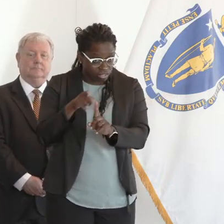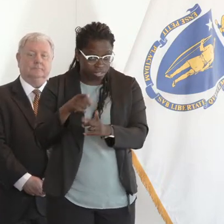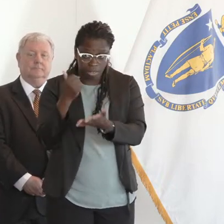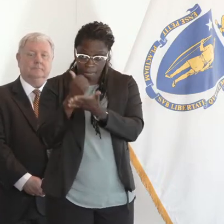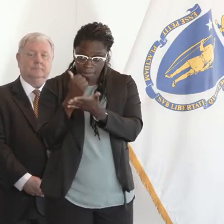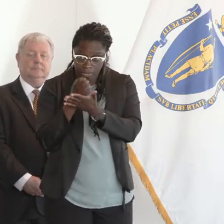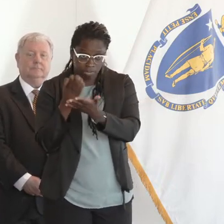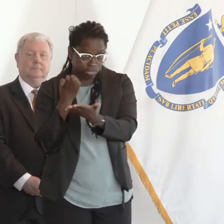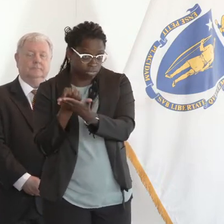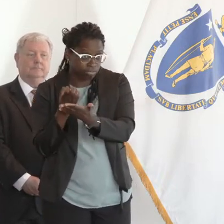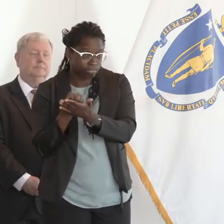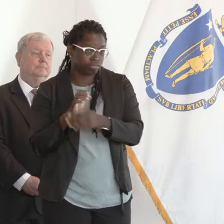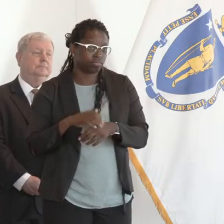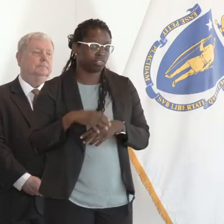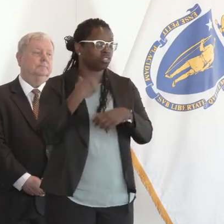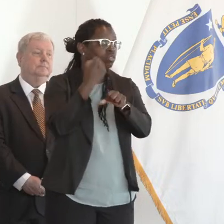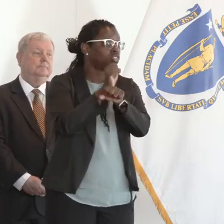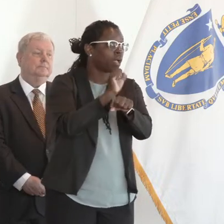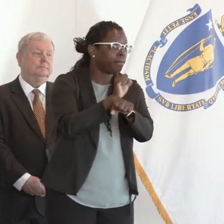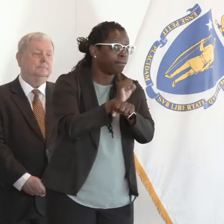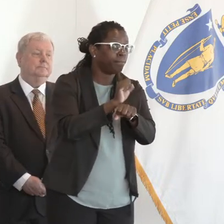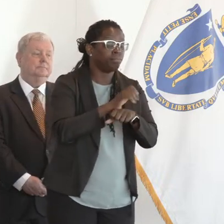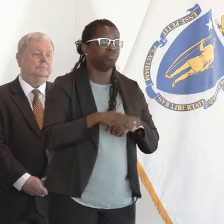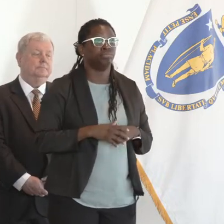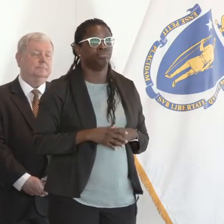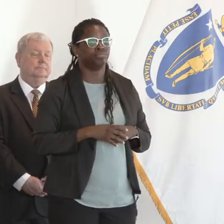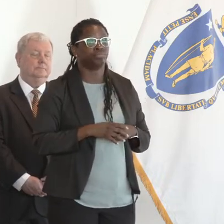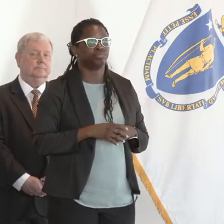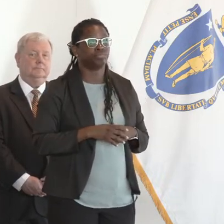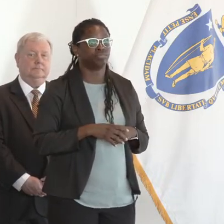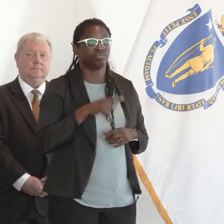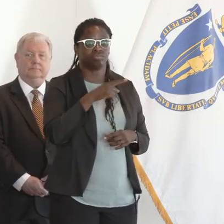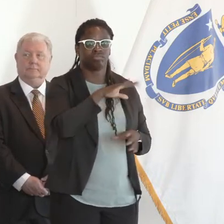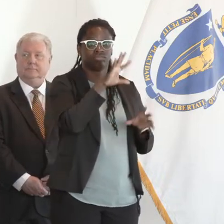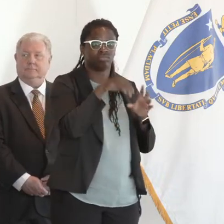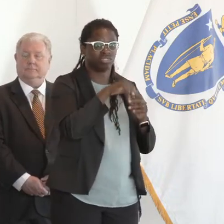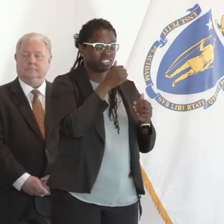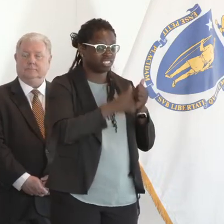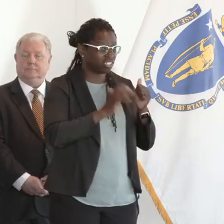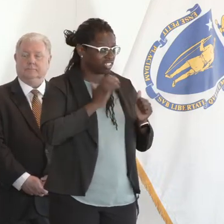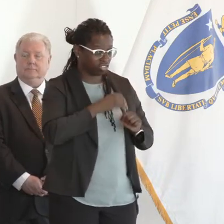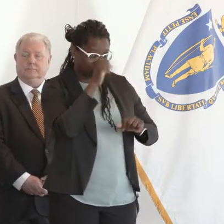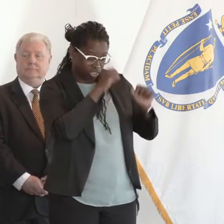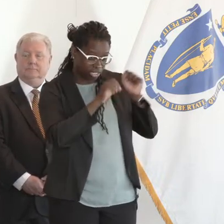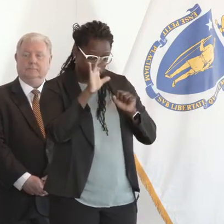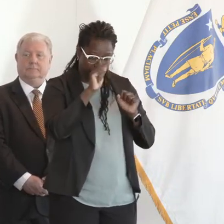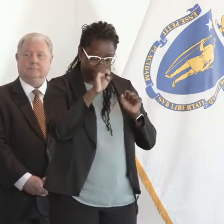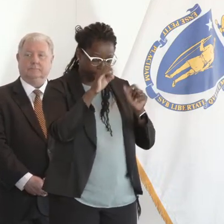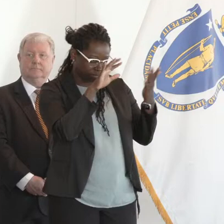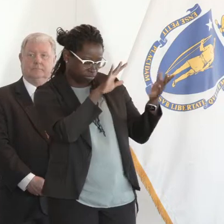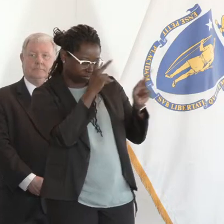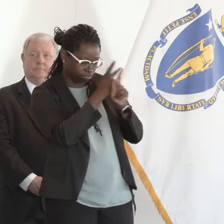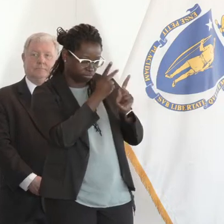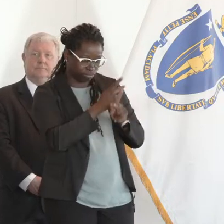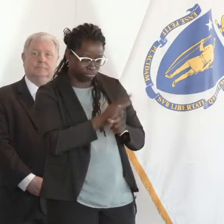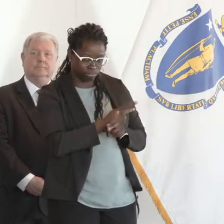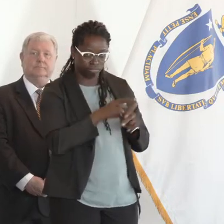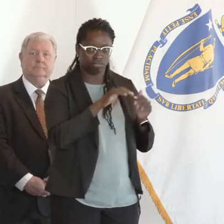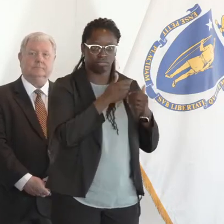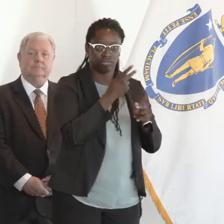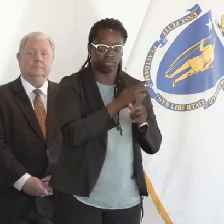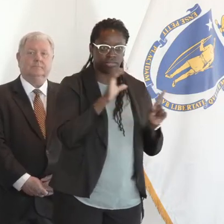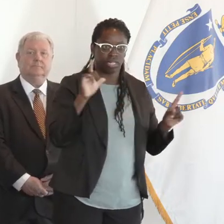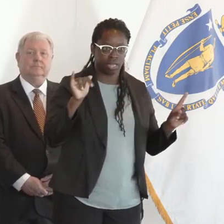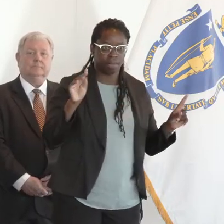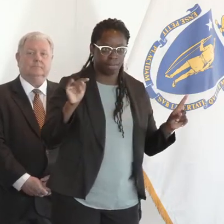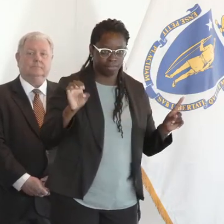and a critical component of each of our climate strategies. Our ability to work together to leverage our collective strengths